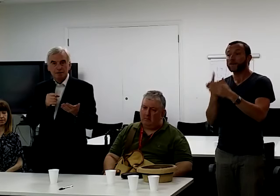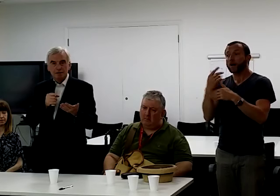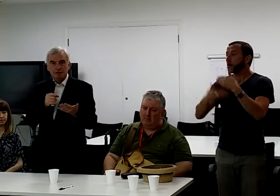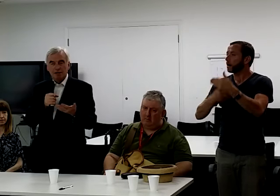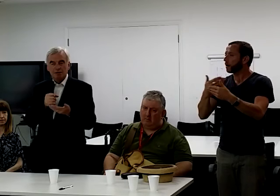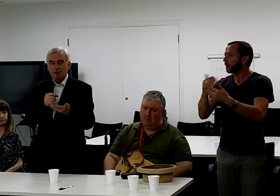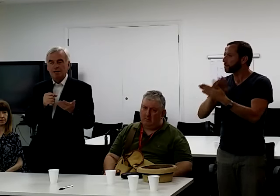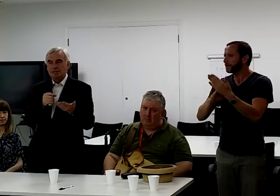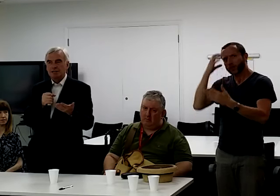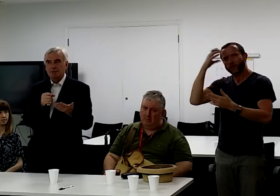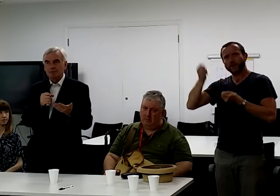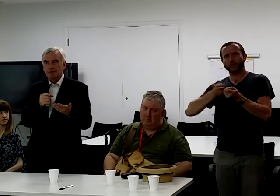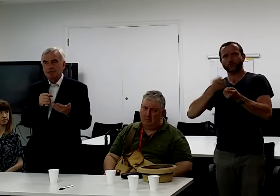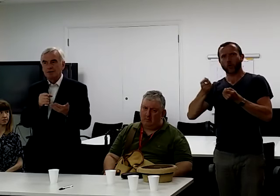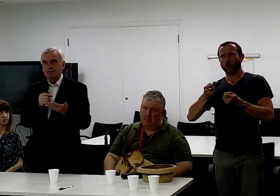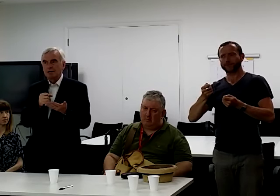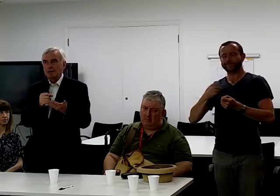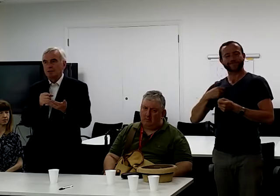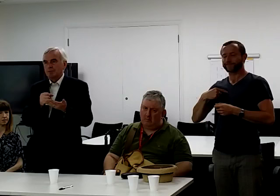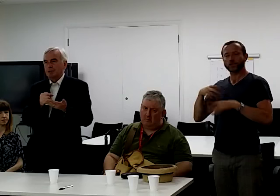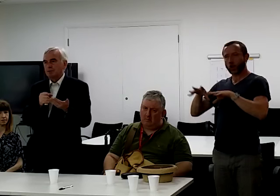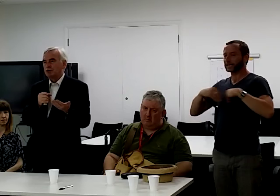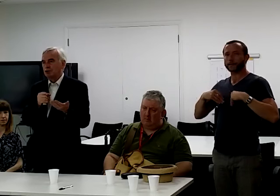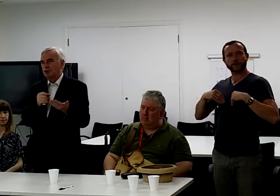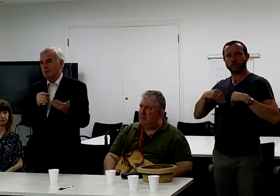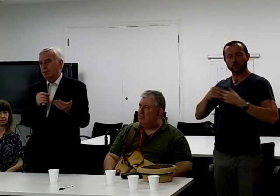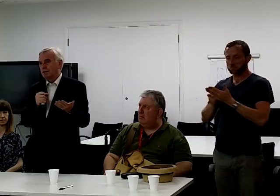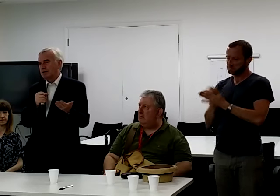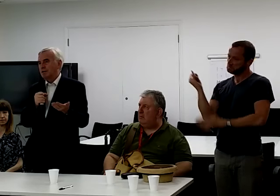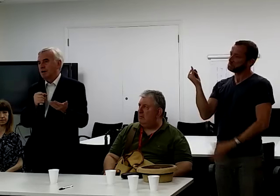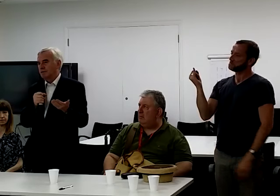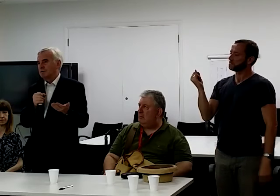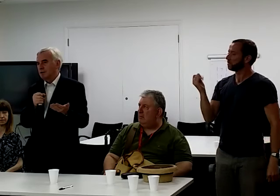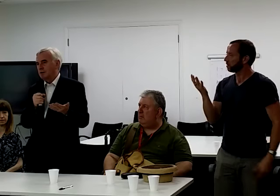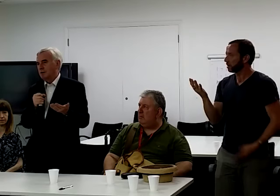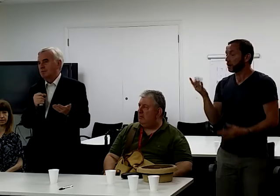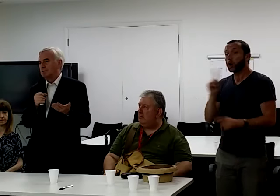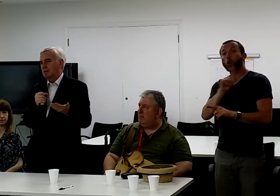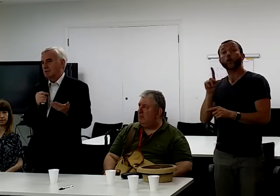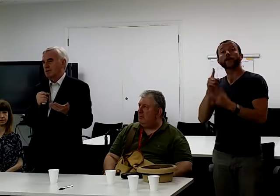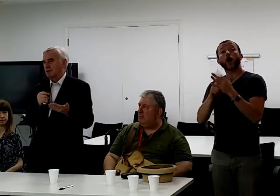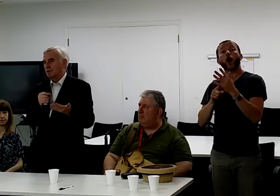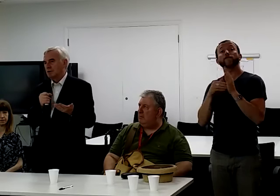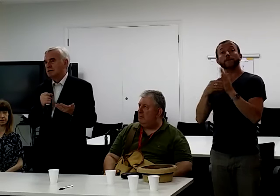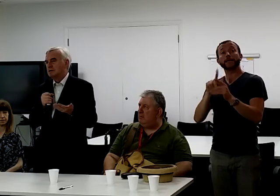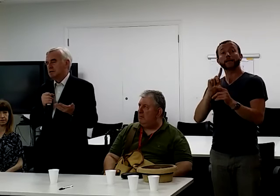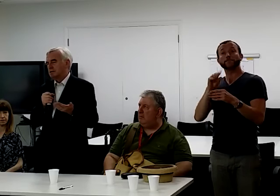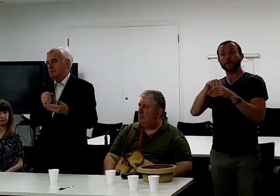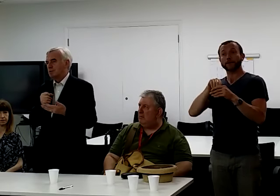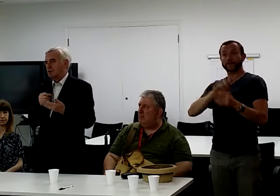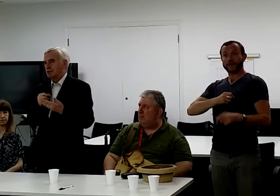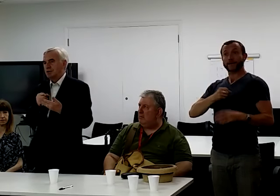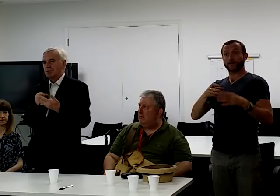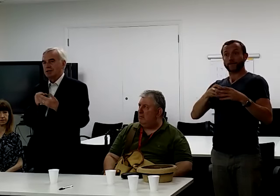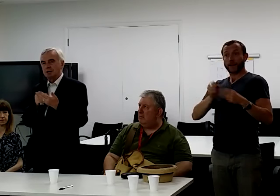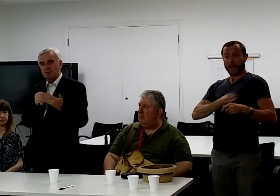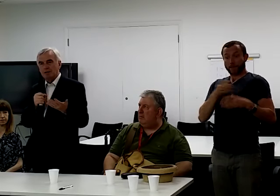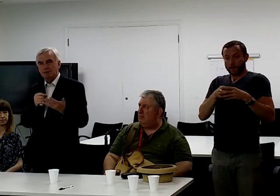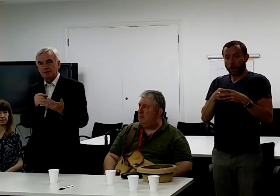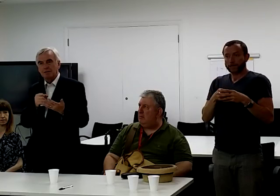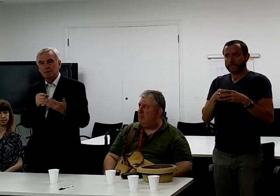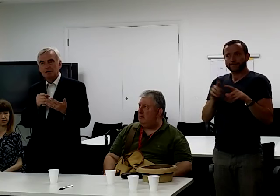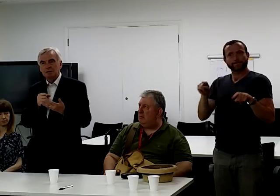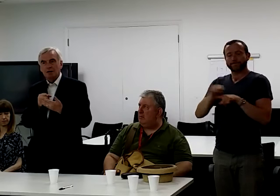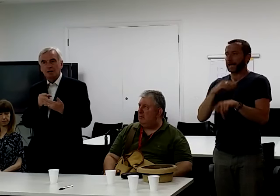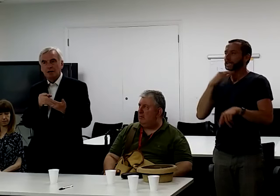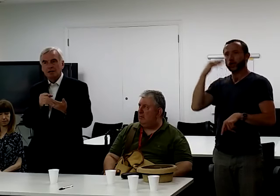them. I don't think that's acceptable. And I don't think the people who joined the party, the 500,000 members that we've now got, and supporters, I think